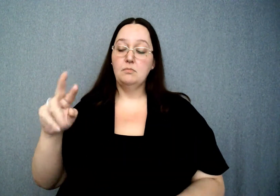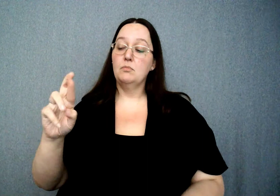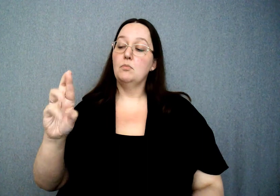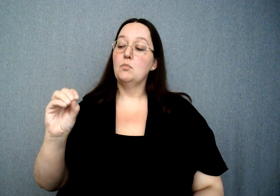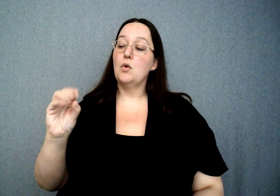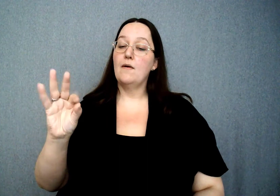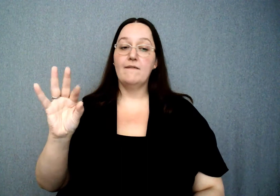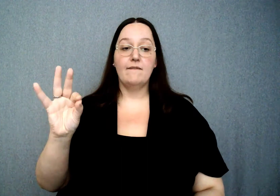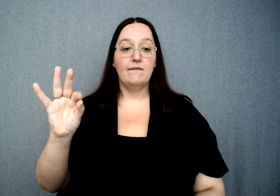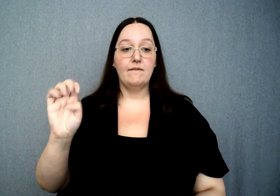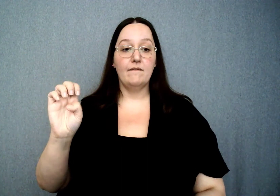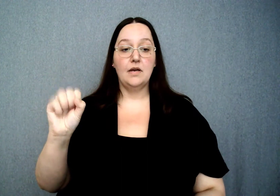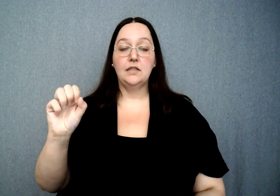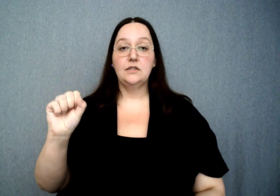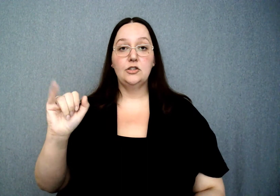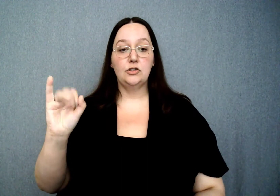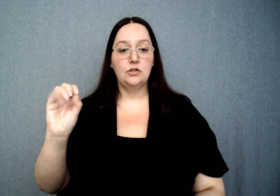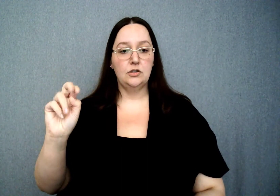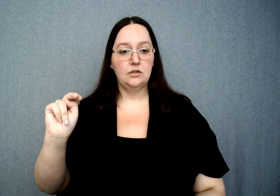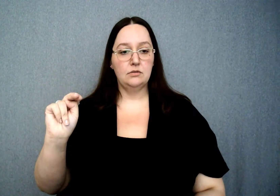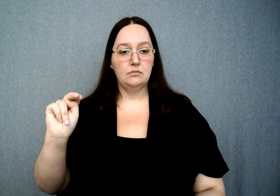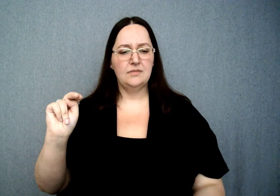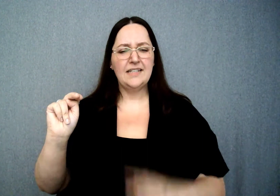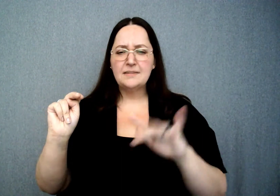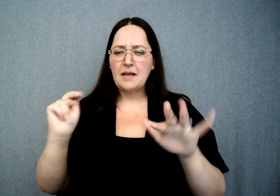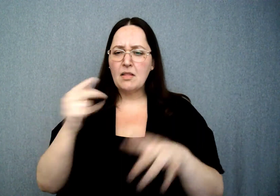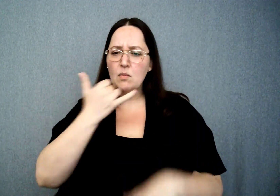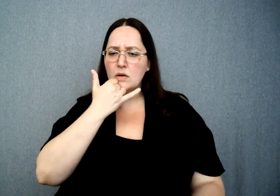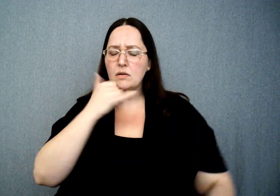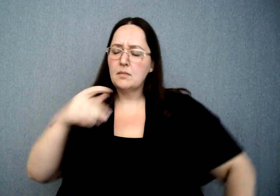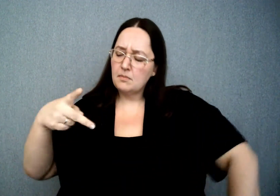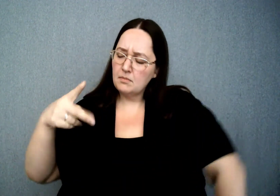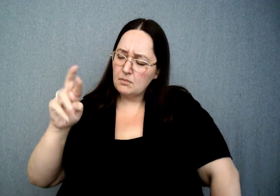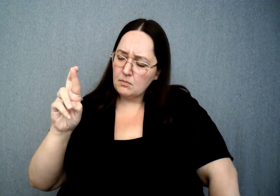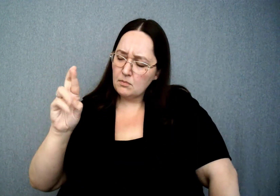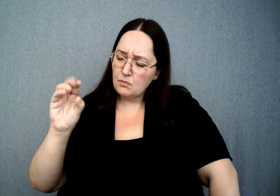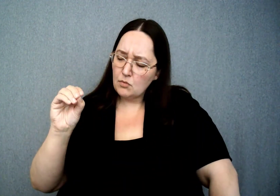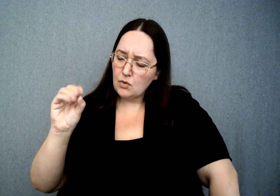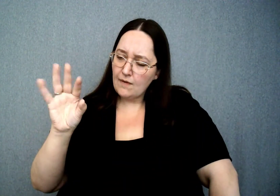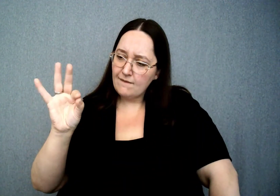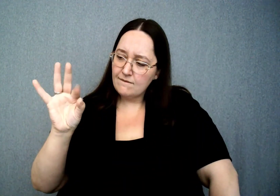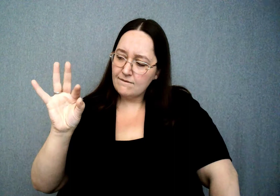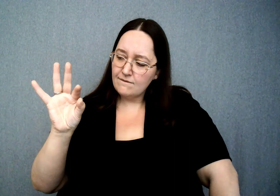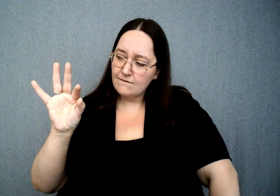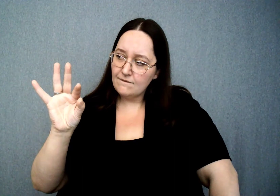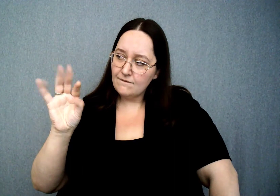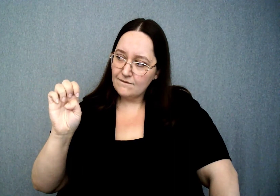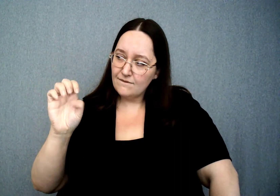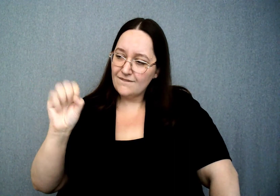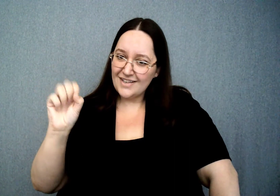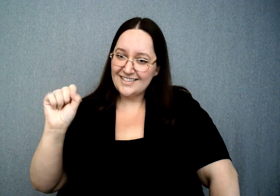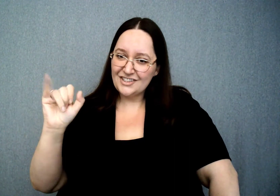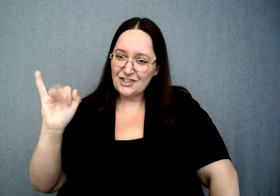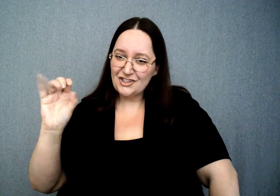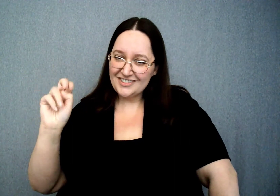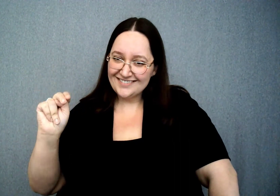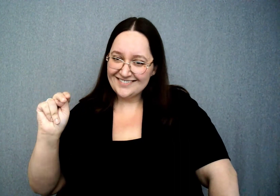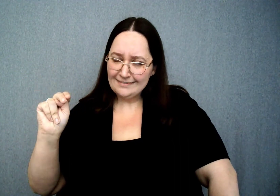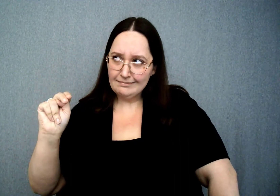All right, our next section is professions. Did I spell that right again? There's one F. Yes,